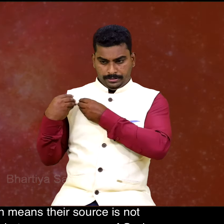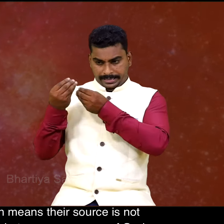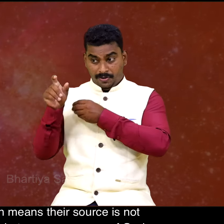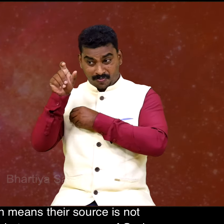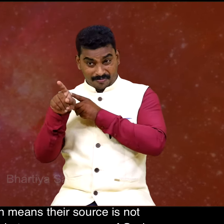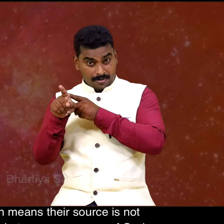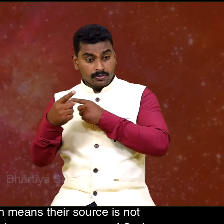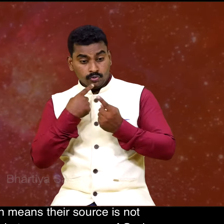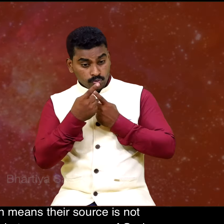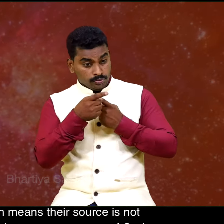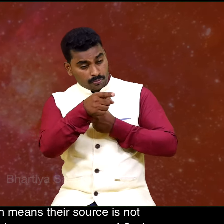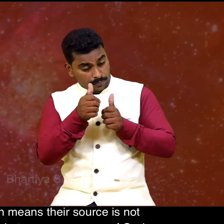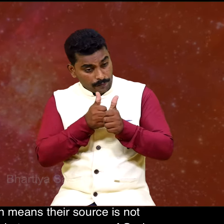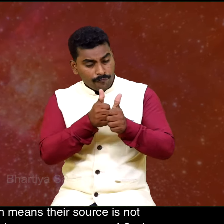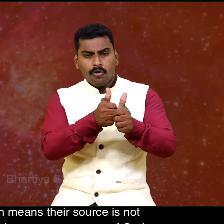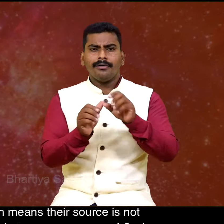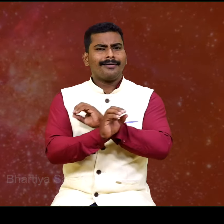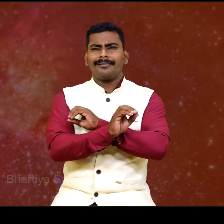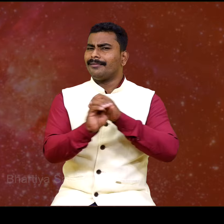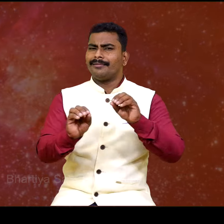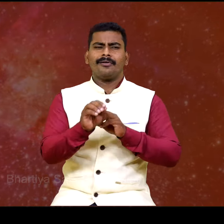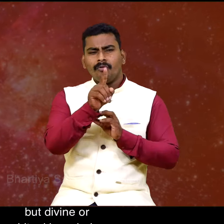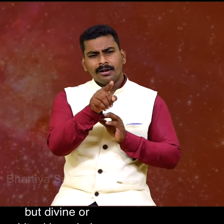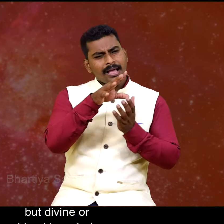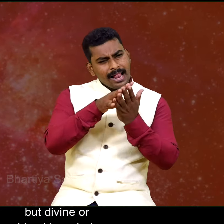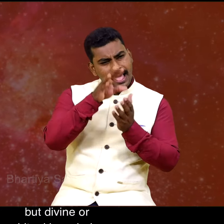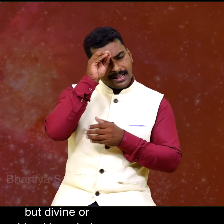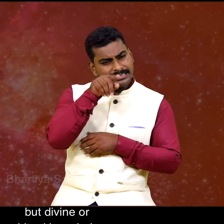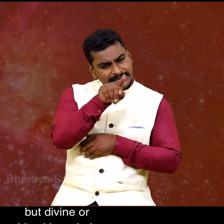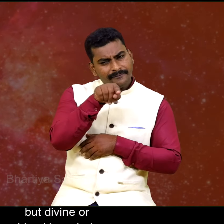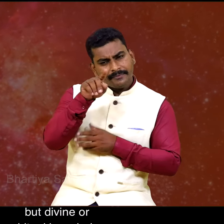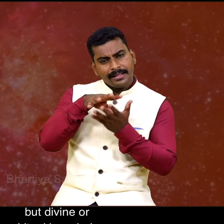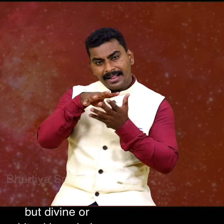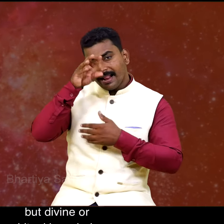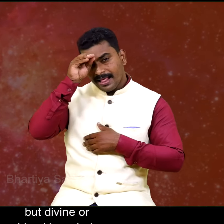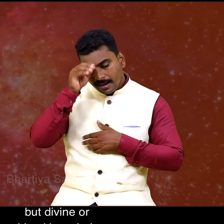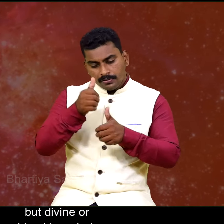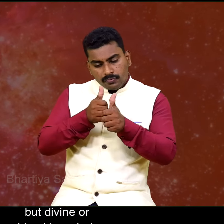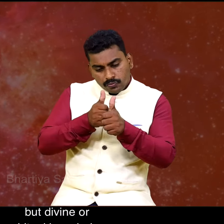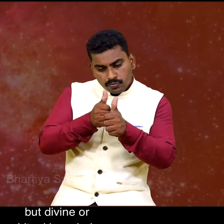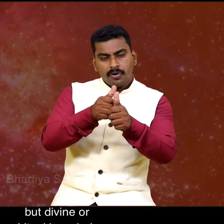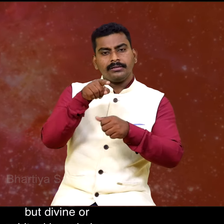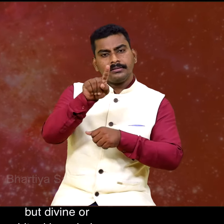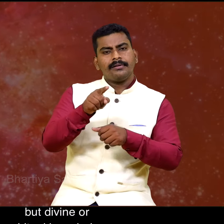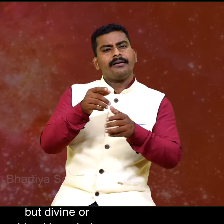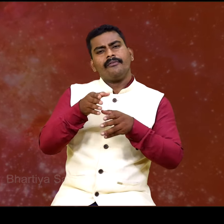God, but divine or spiritual knowledge transmitted